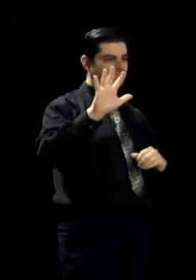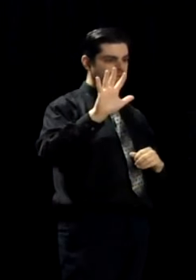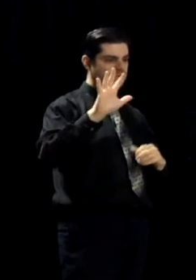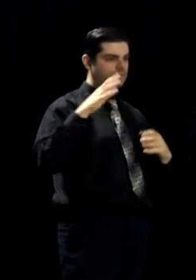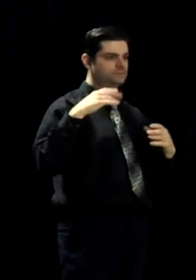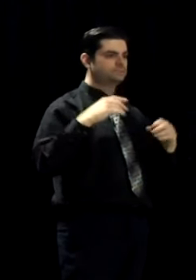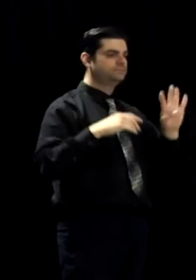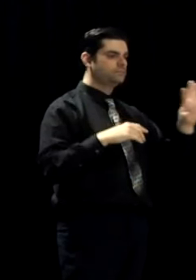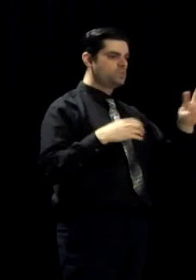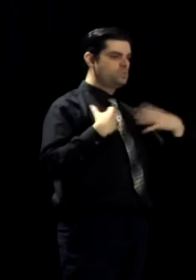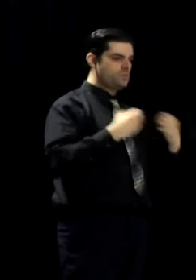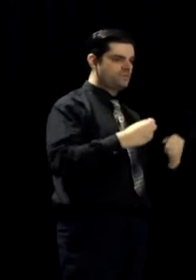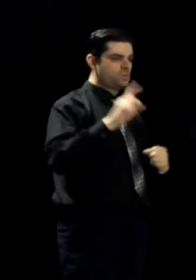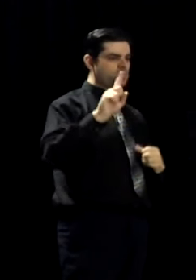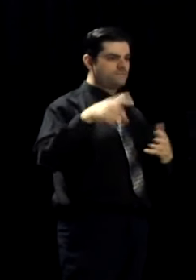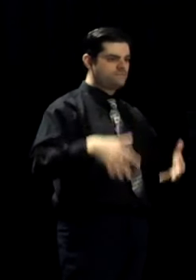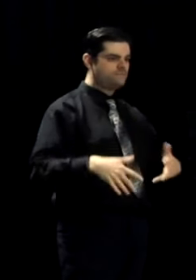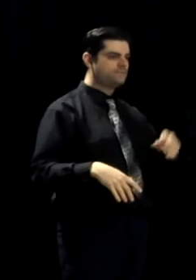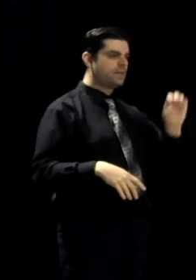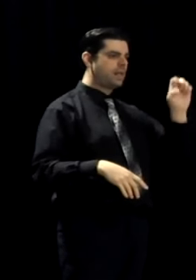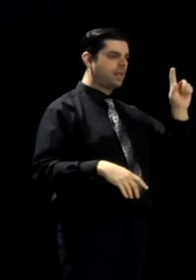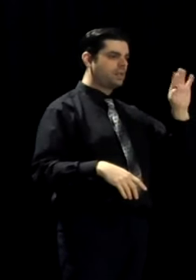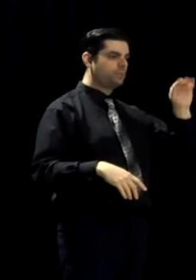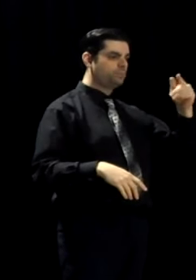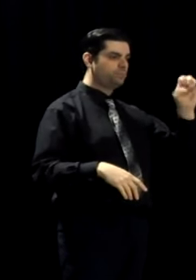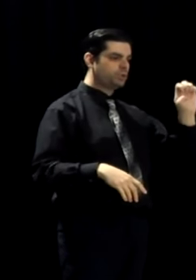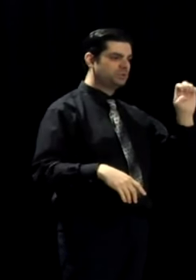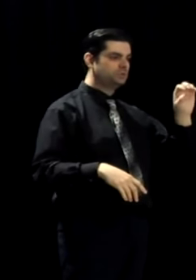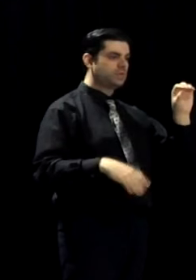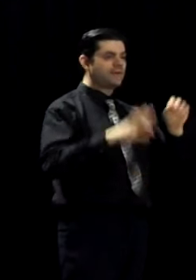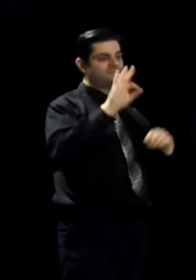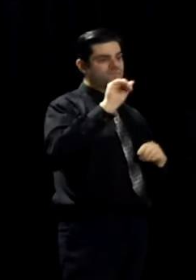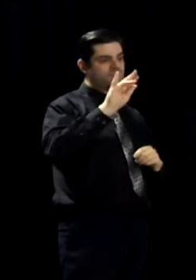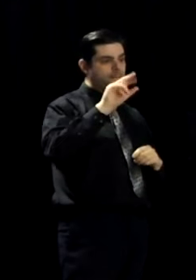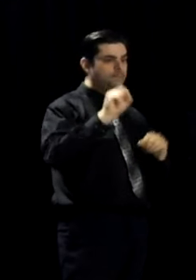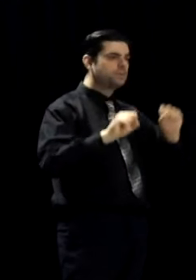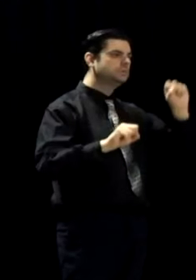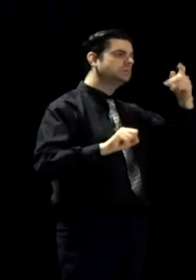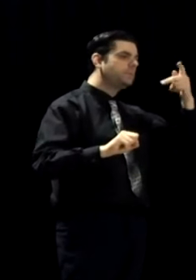we've had 13,367 tests administered.